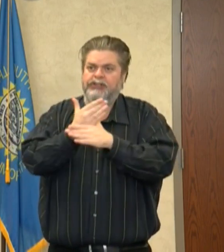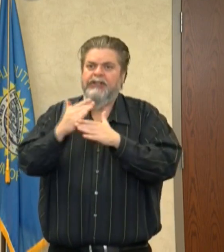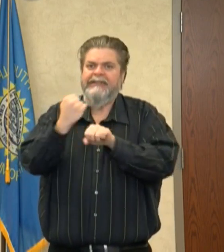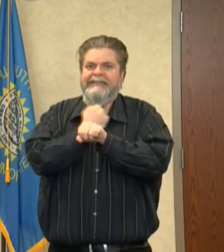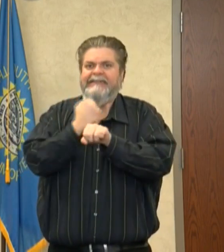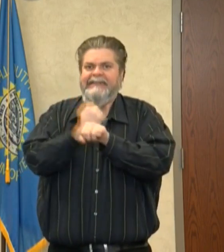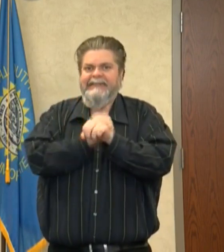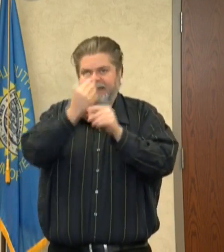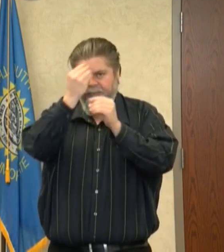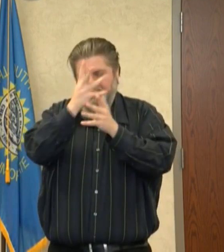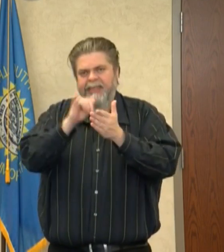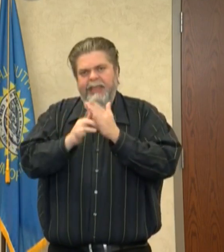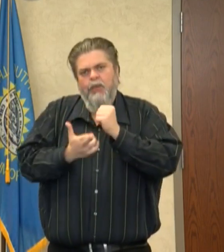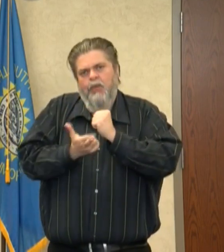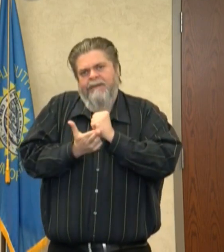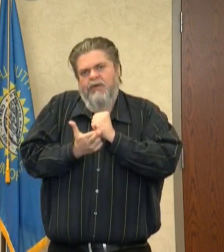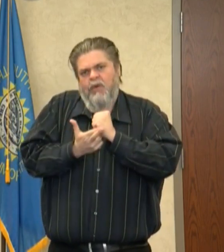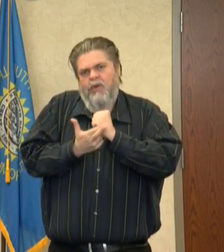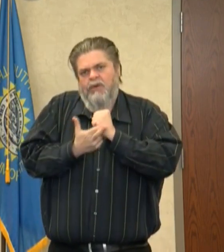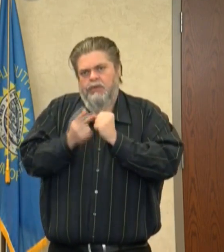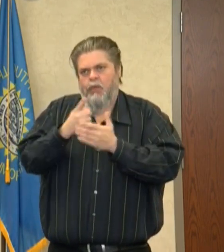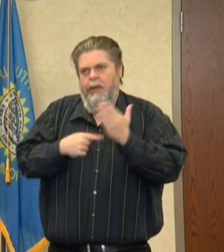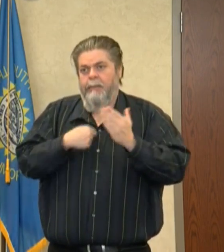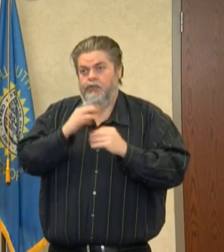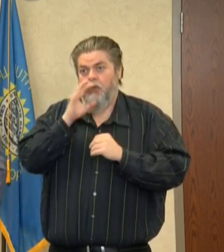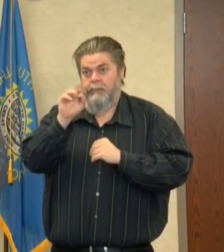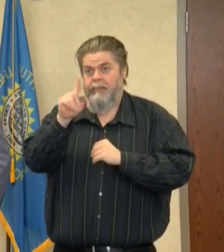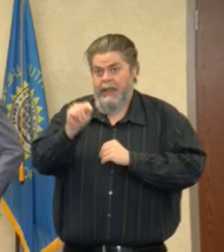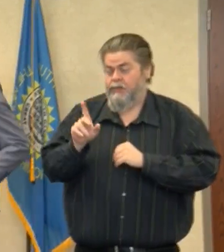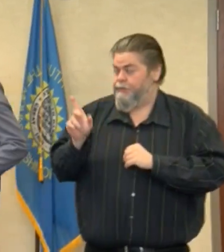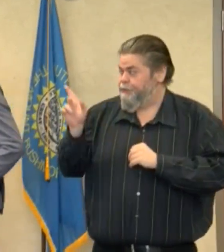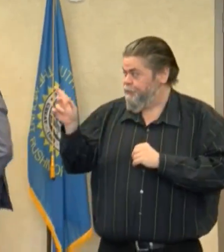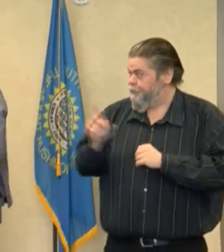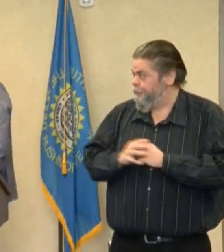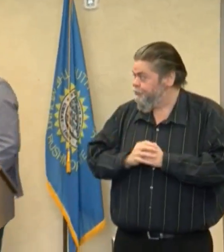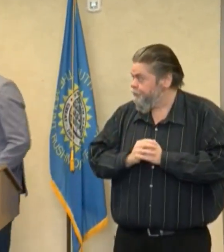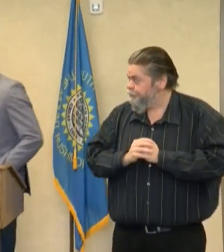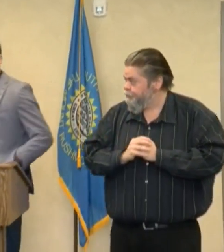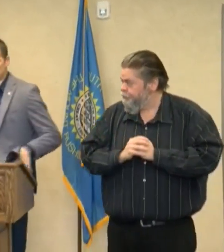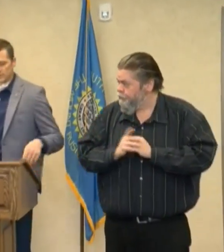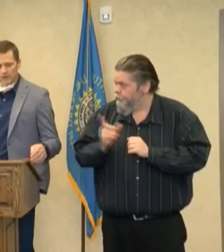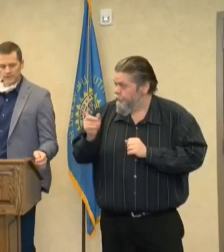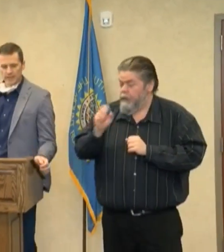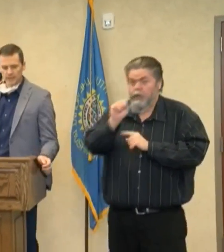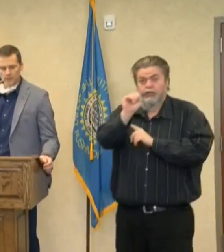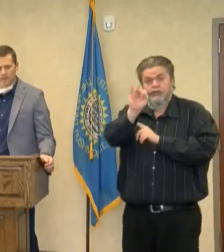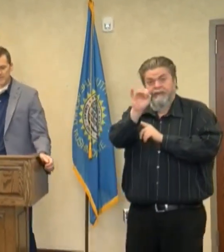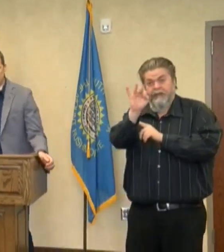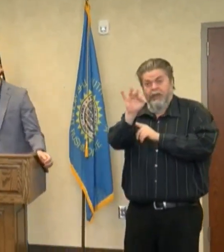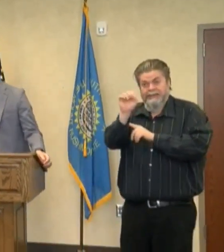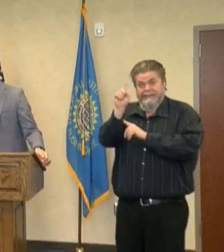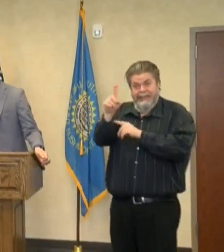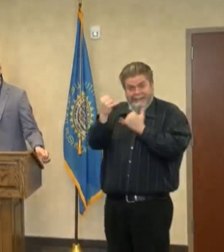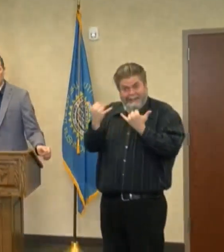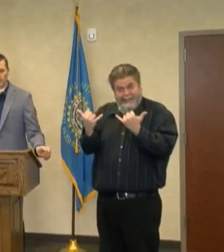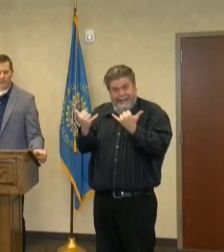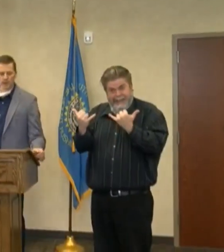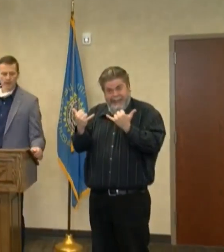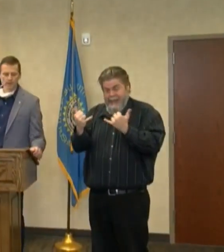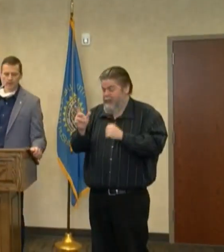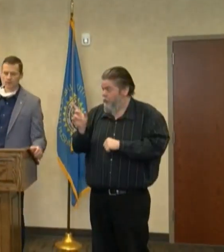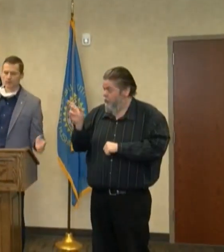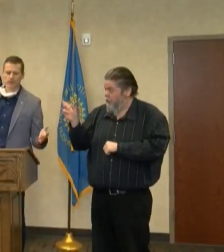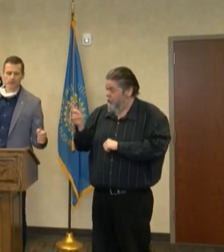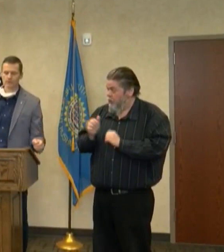that kind of reinforces that and validates that. So where Sioux Falls, South Dakota sits today